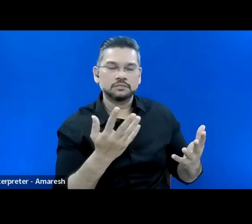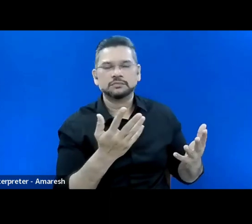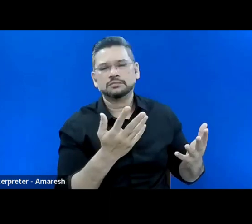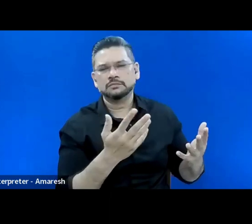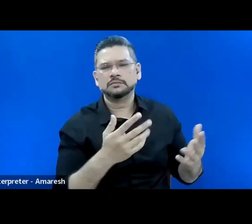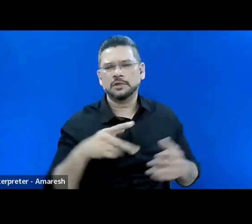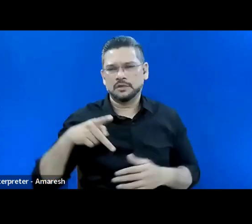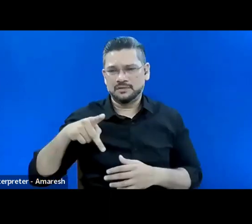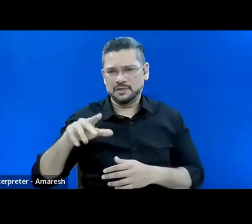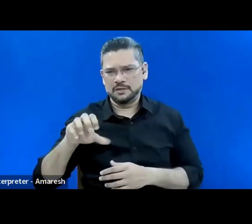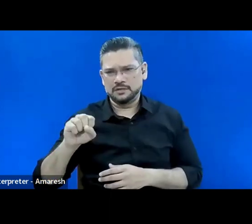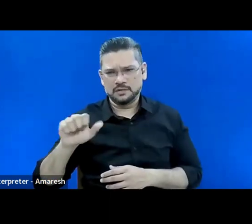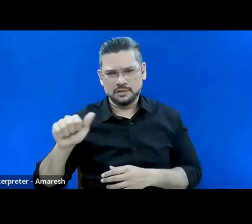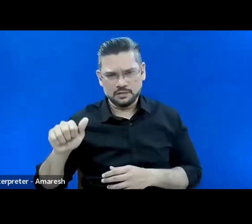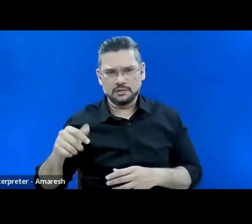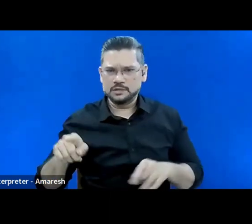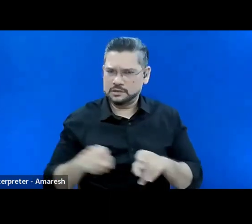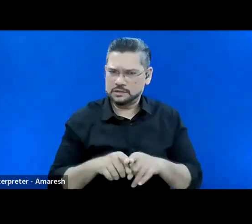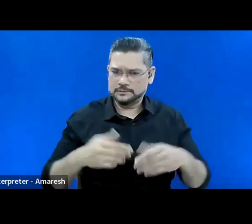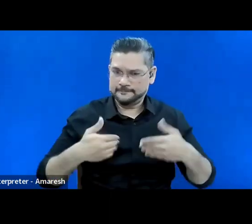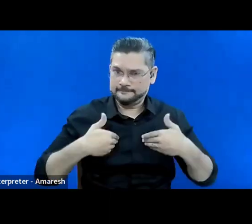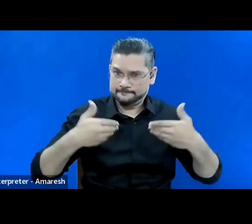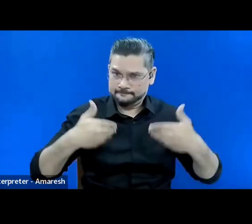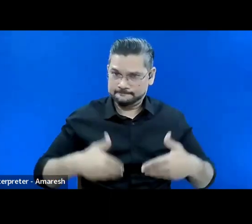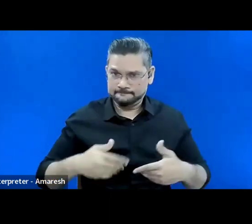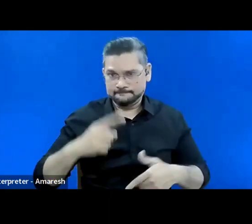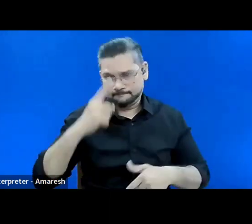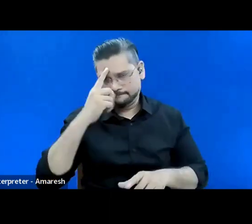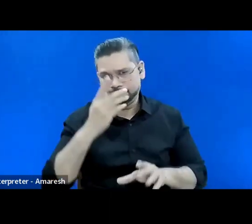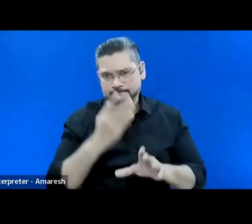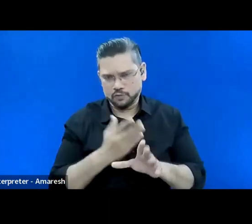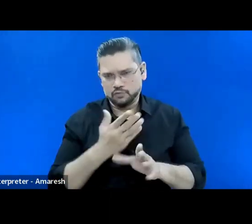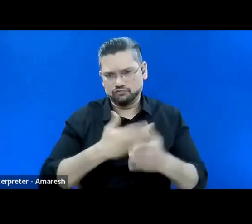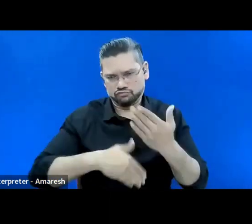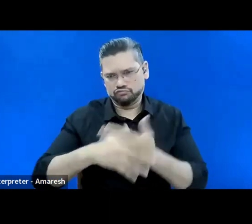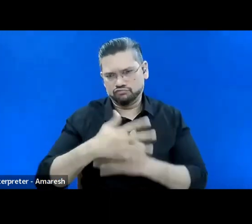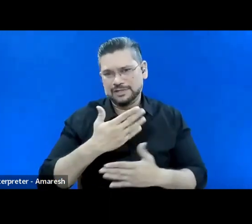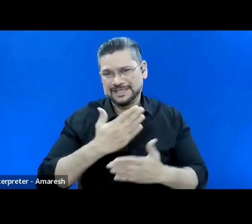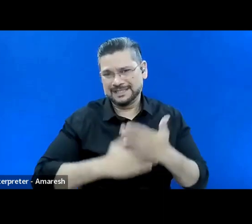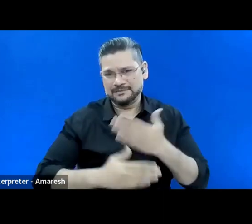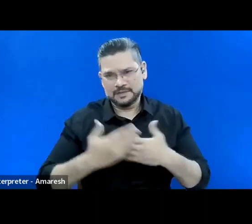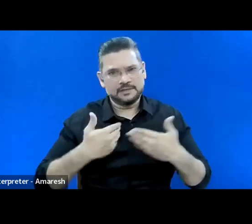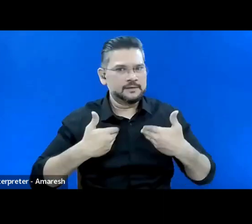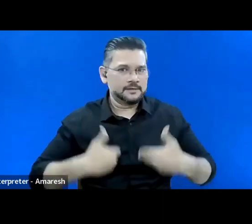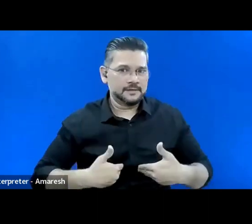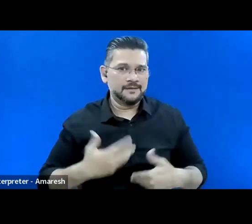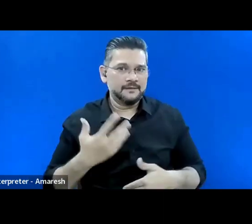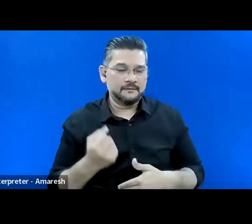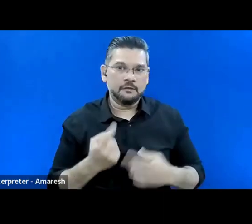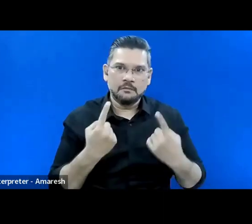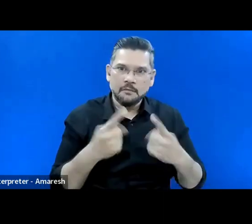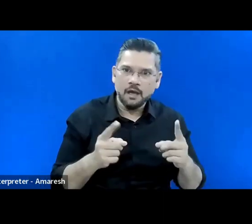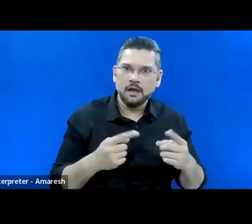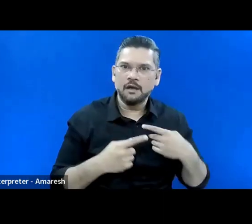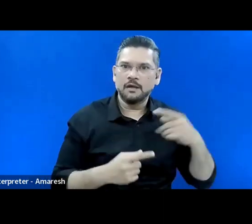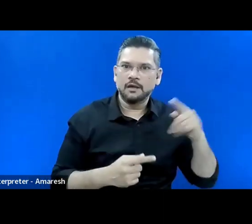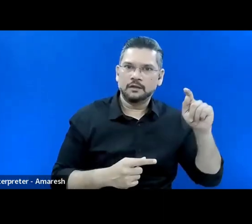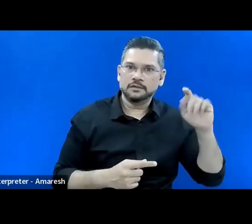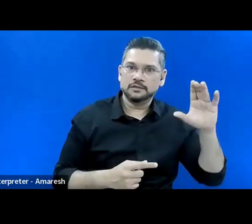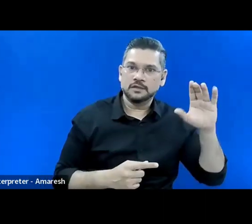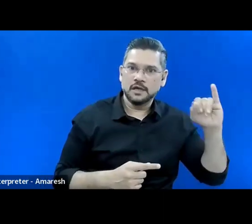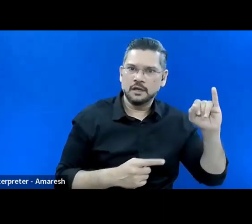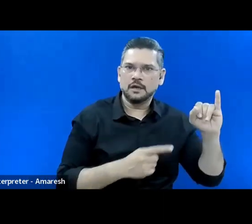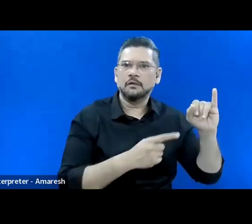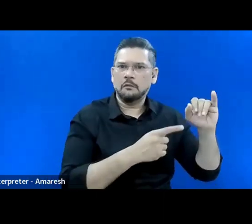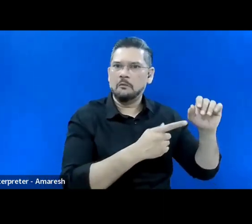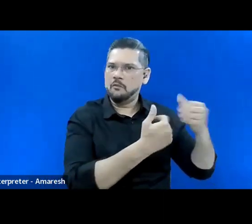PSA, even I, as a person with psychosocial disability, I am confident now because I have the support of TCIA. Always, you know, always a phone call